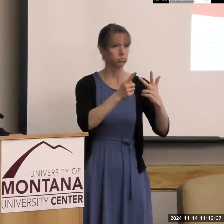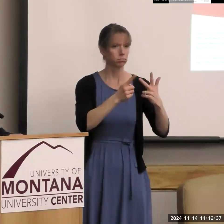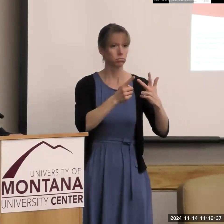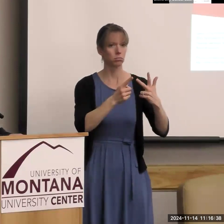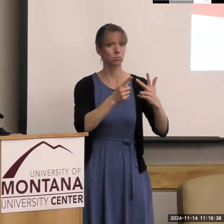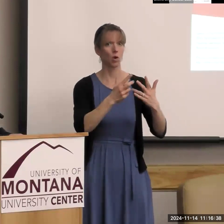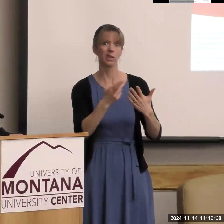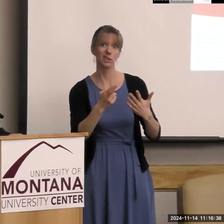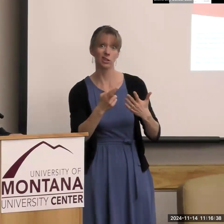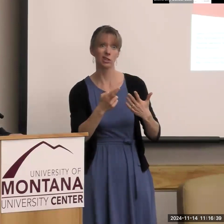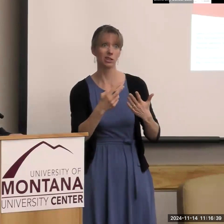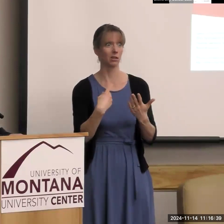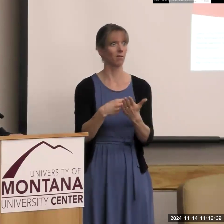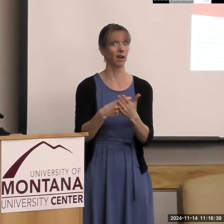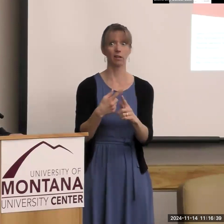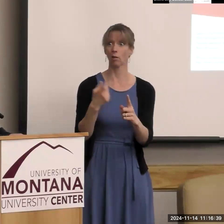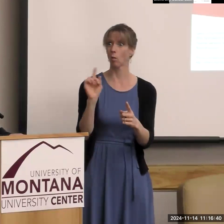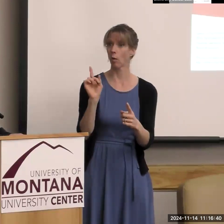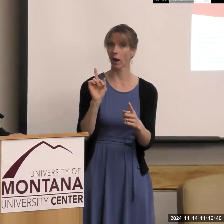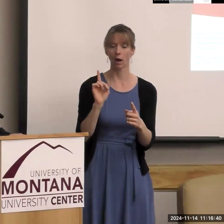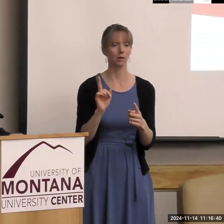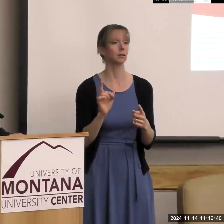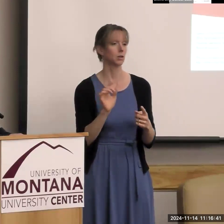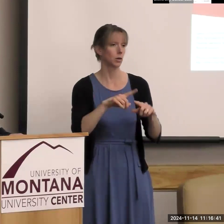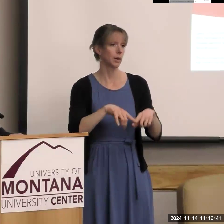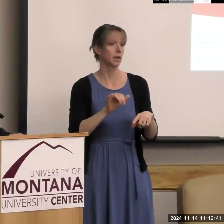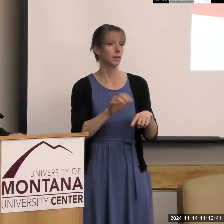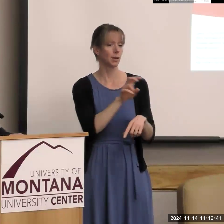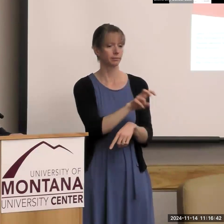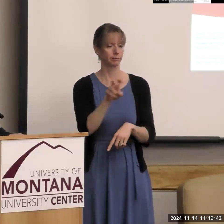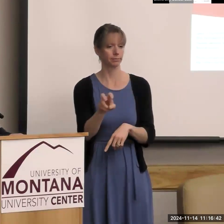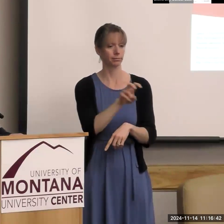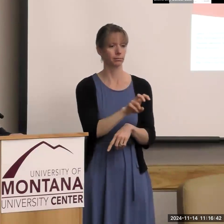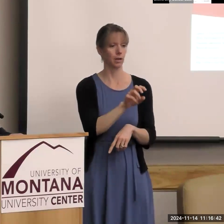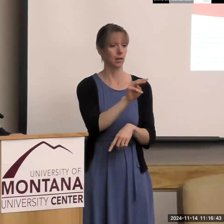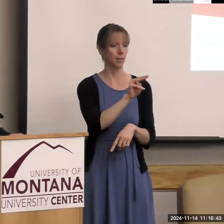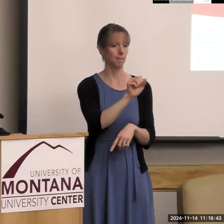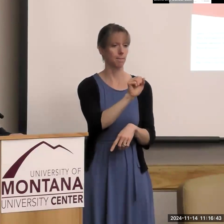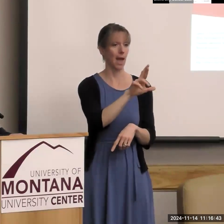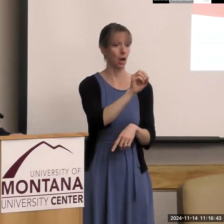funding. But yeah, it's bouncing back and forth between the macro and the micro,